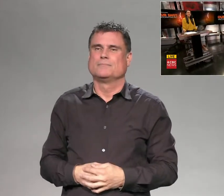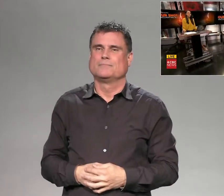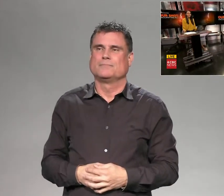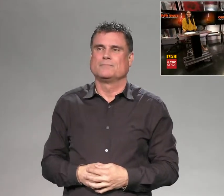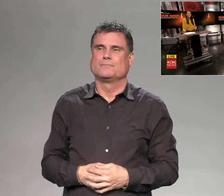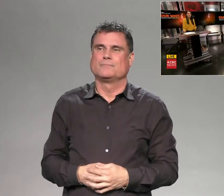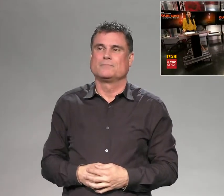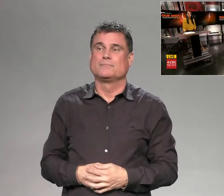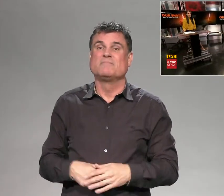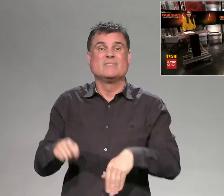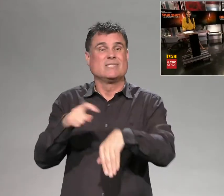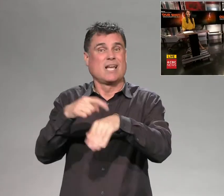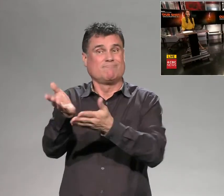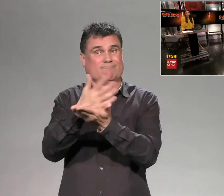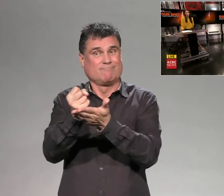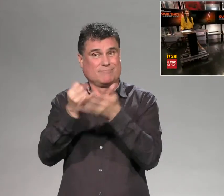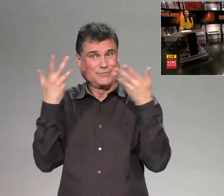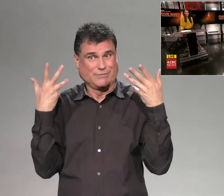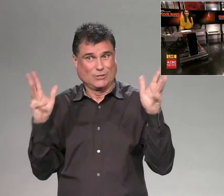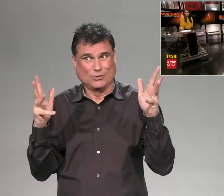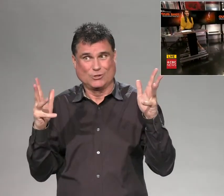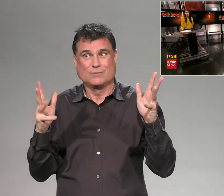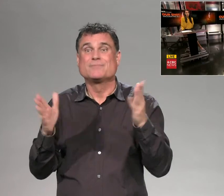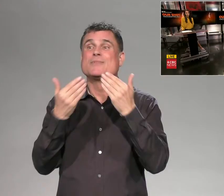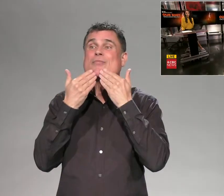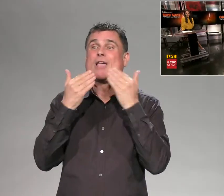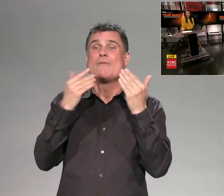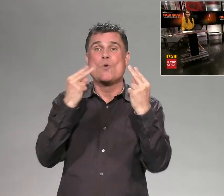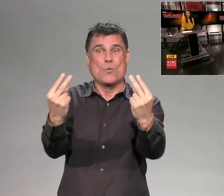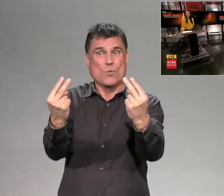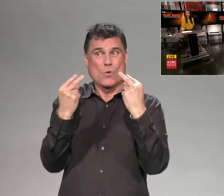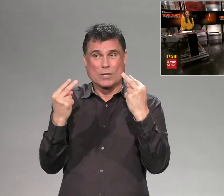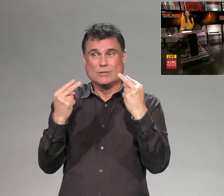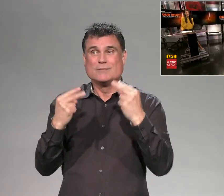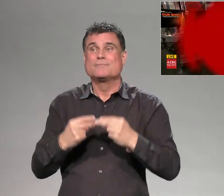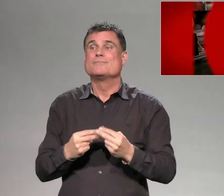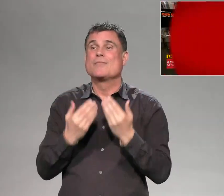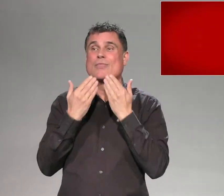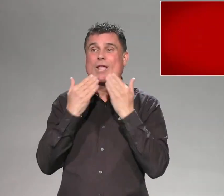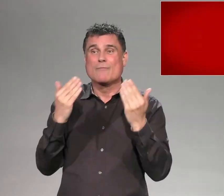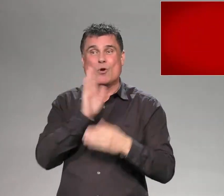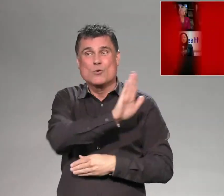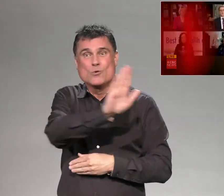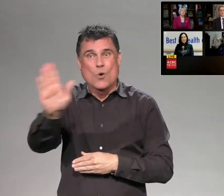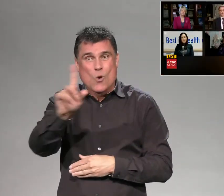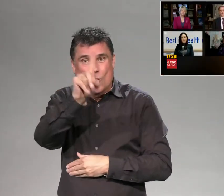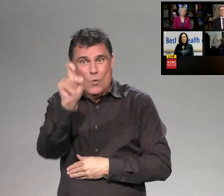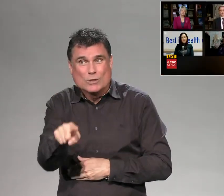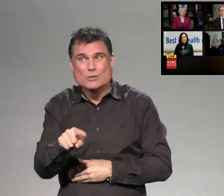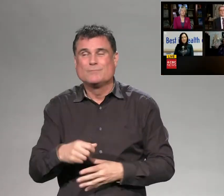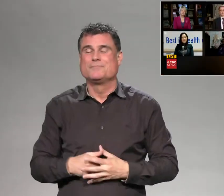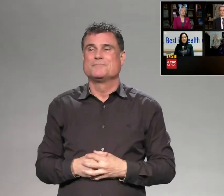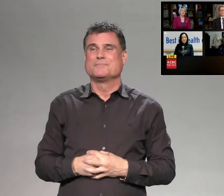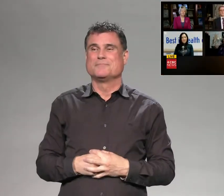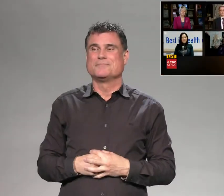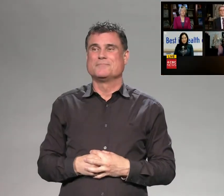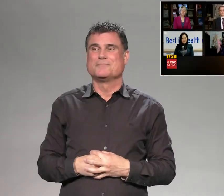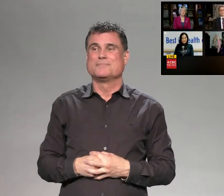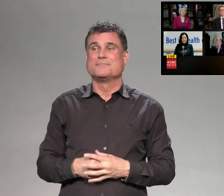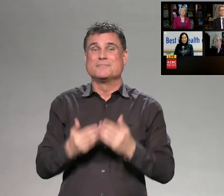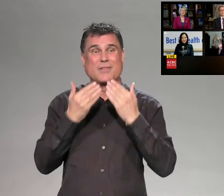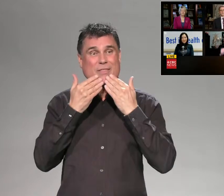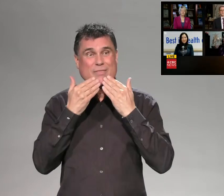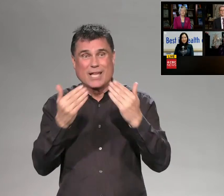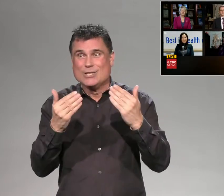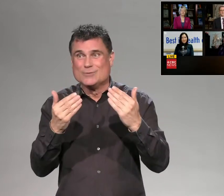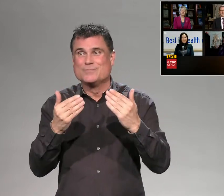COVID-19 vaccine. Our thanks to you, our audience, for sharing so many great questions tonight. And thank you to our guests for their time and expertise, Dr.